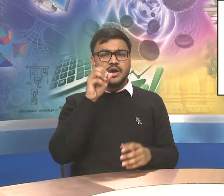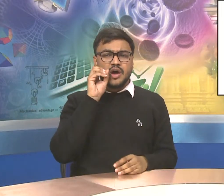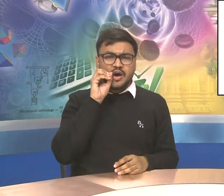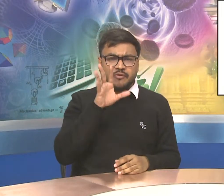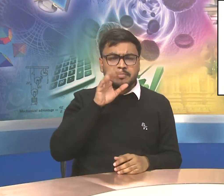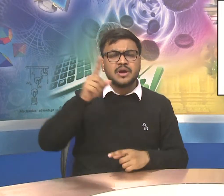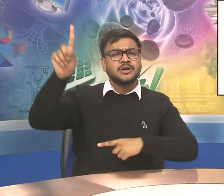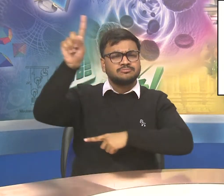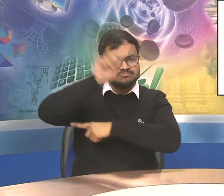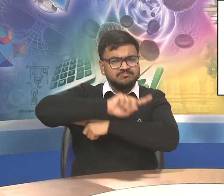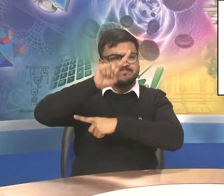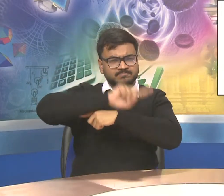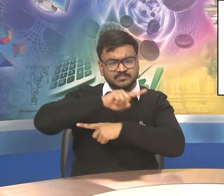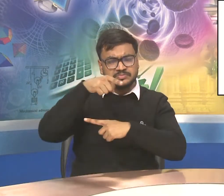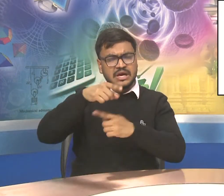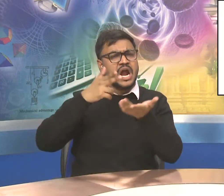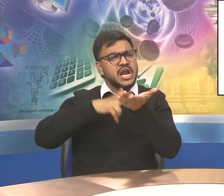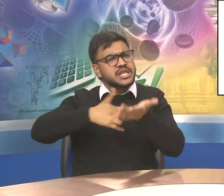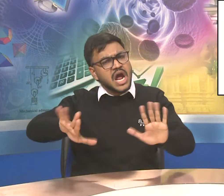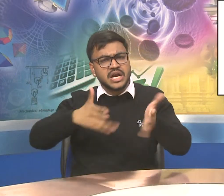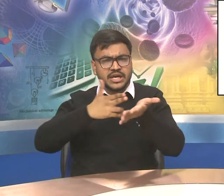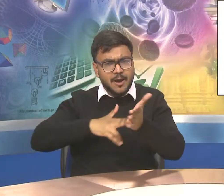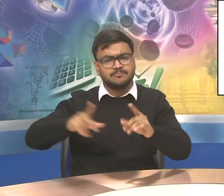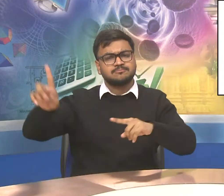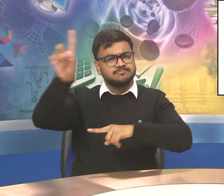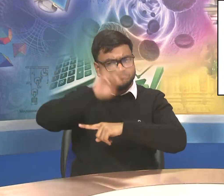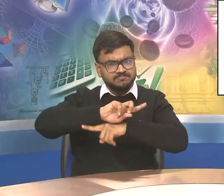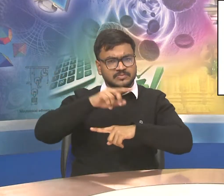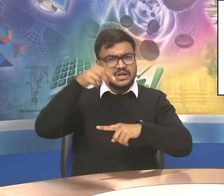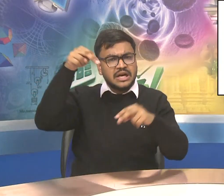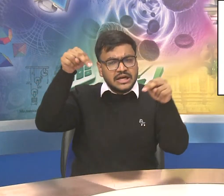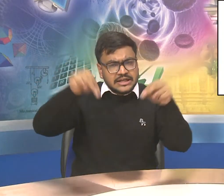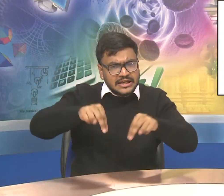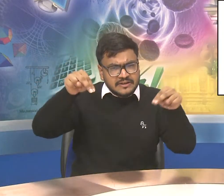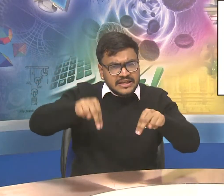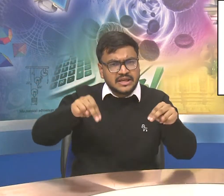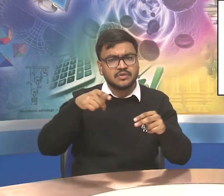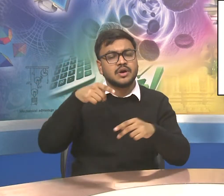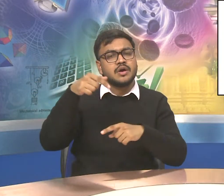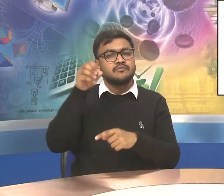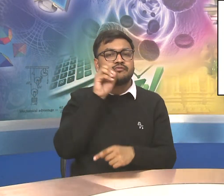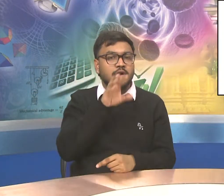Third is everyday information needed.